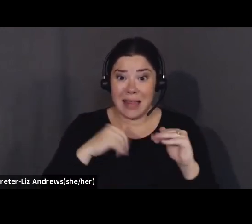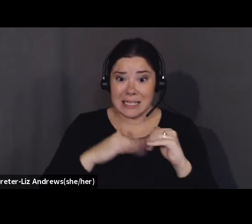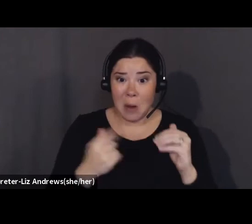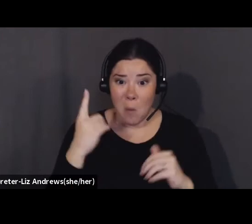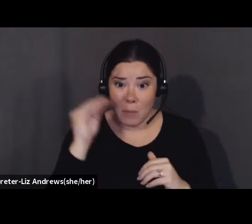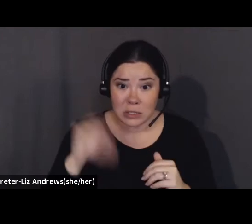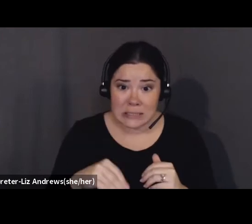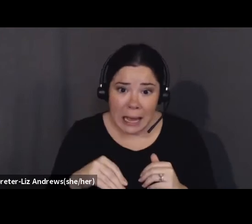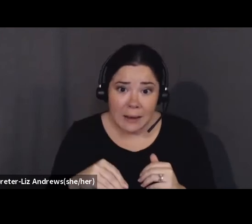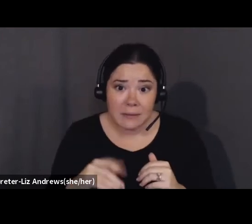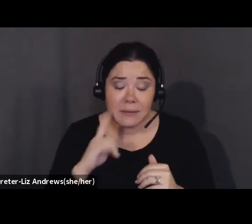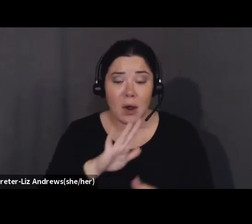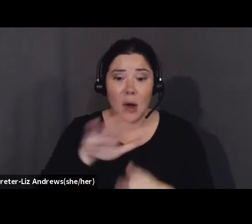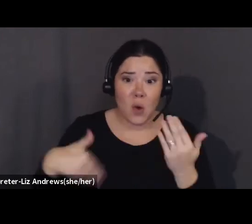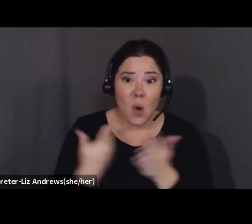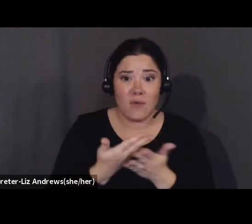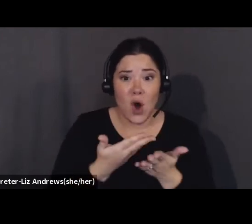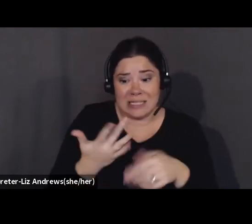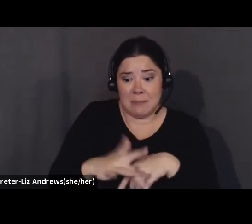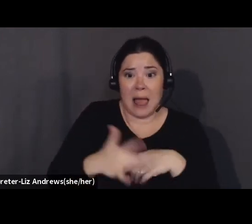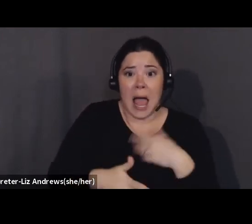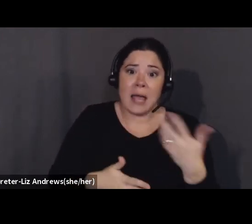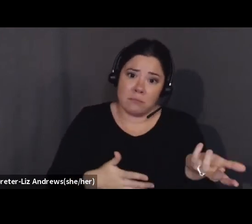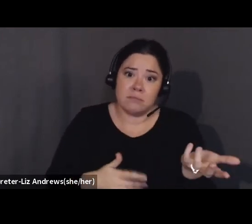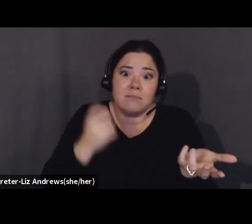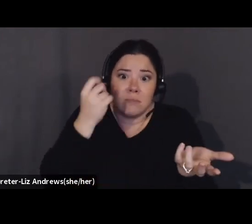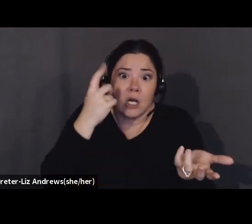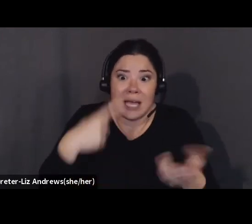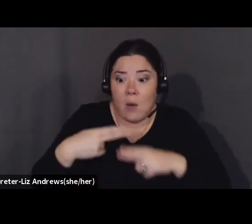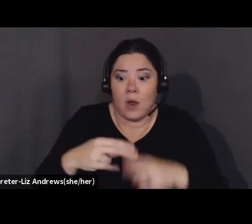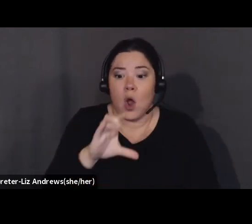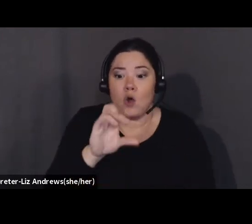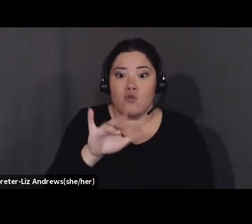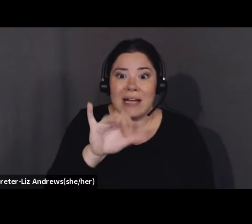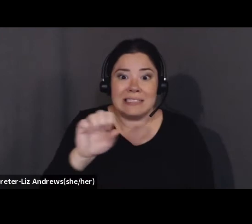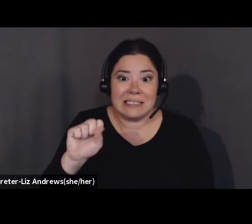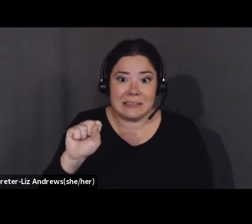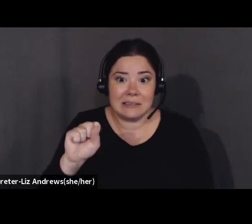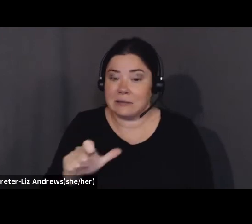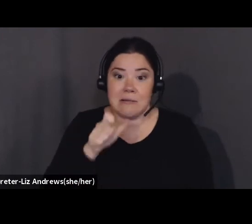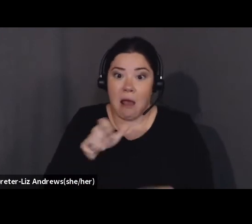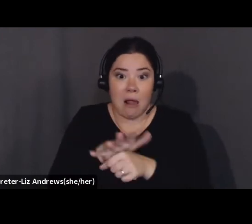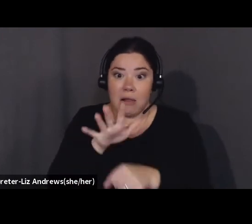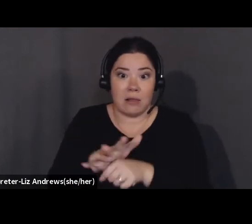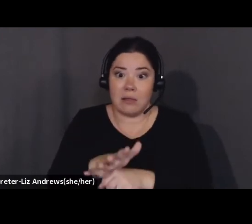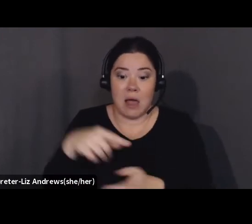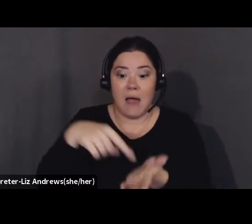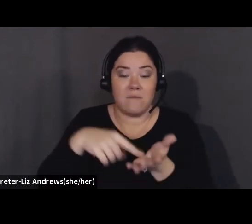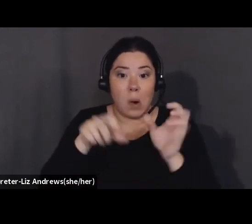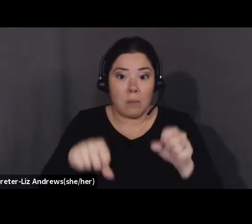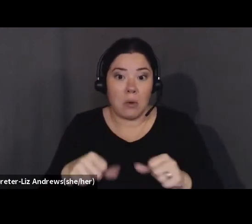1% of the overall supply, it's fair to say there's a crisis in the supply of accessible, affordable housing for people with